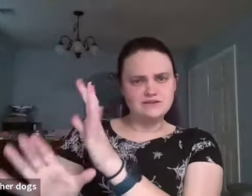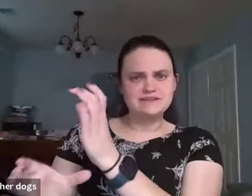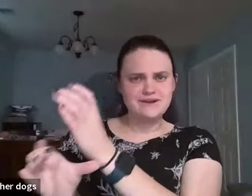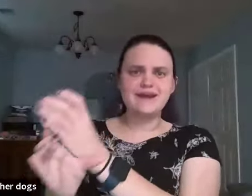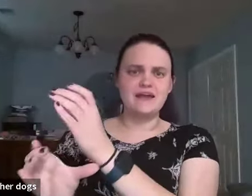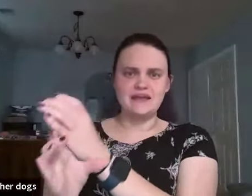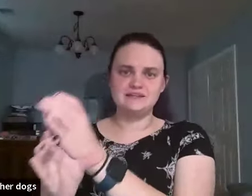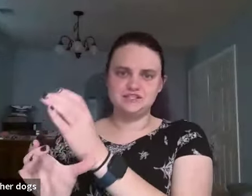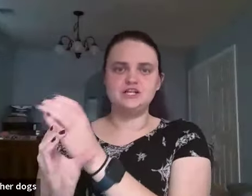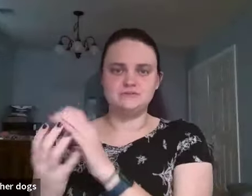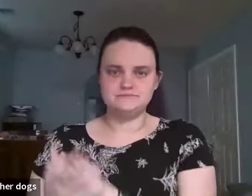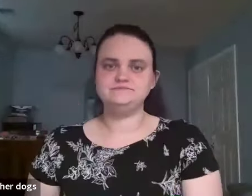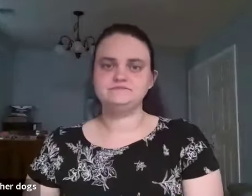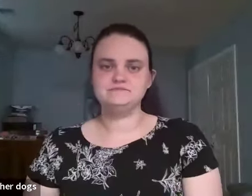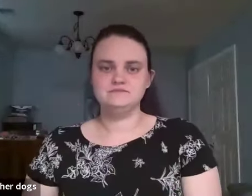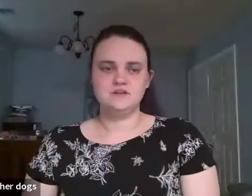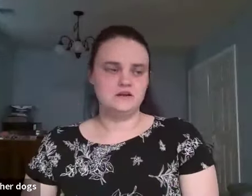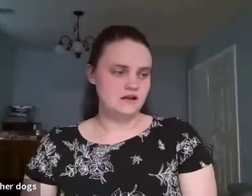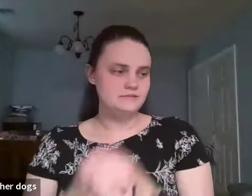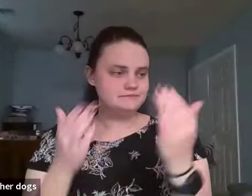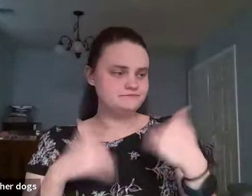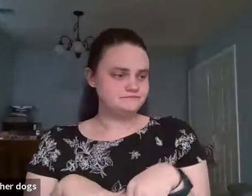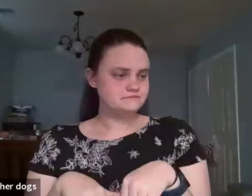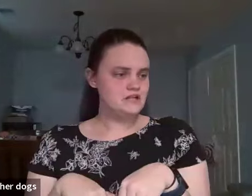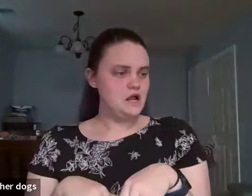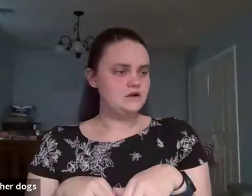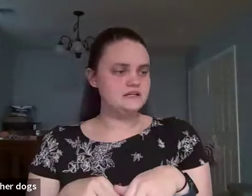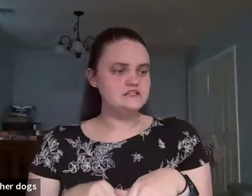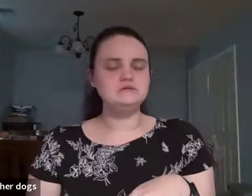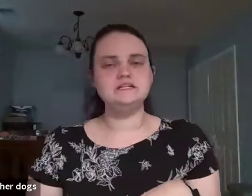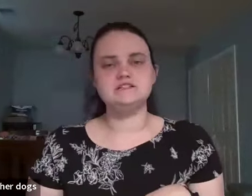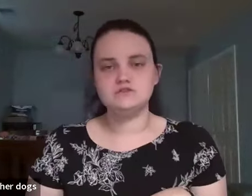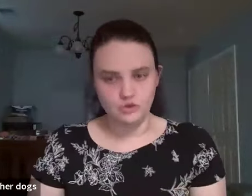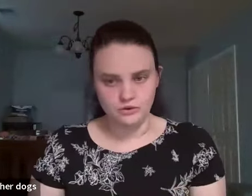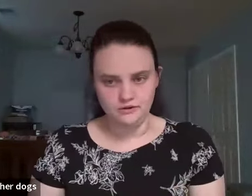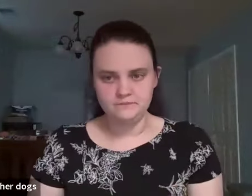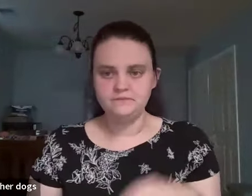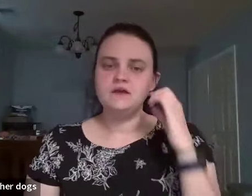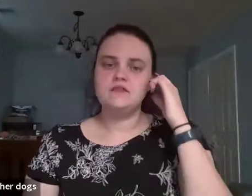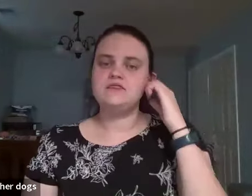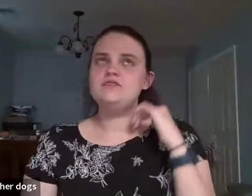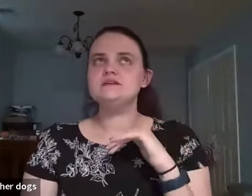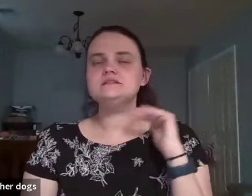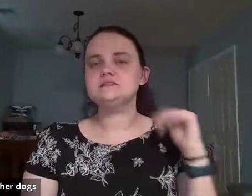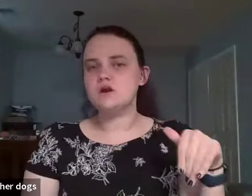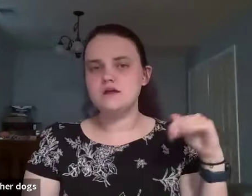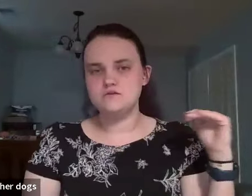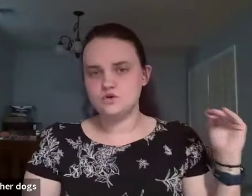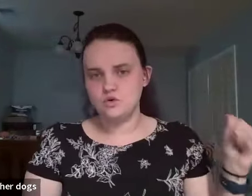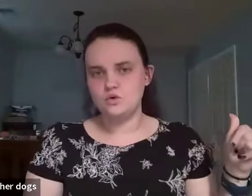It's okay. Chill. All right. Our next one is cool. This is not in the cool